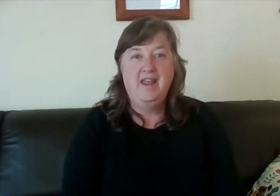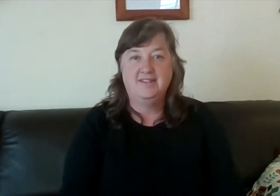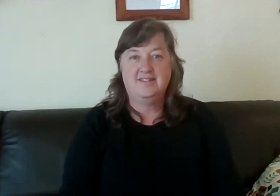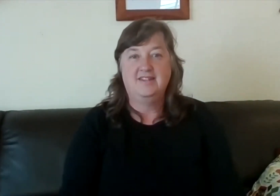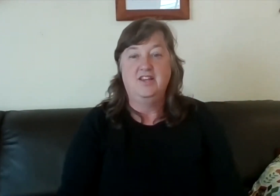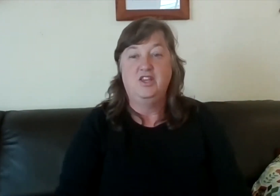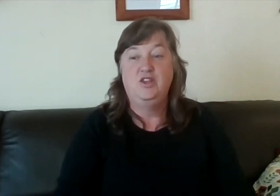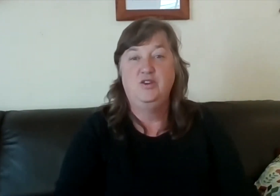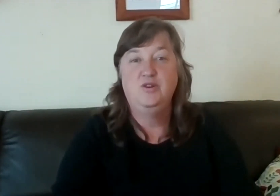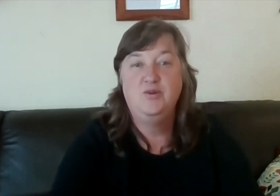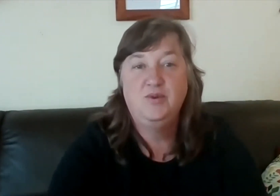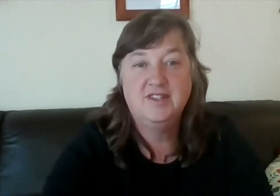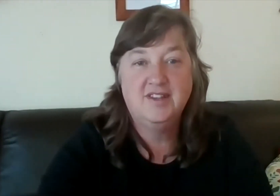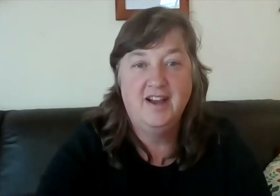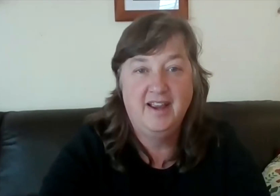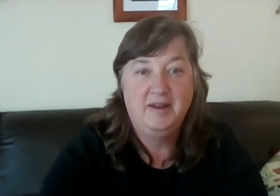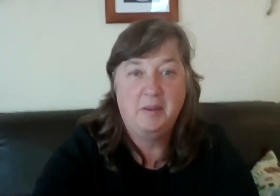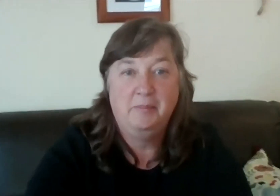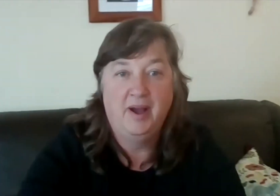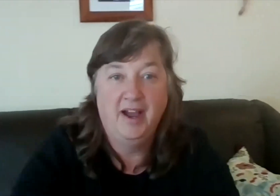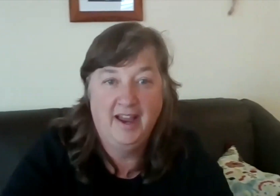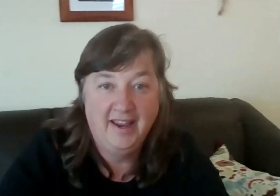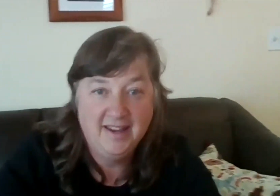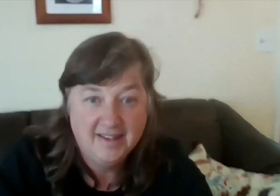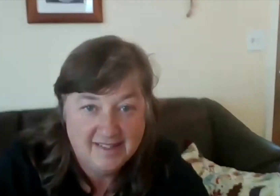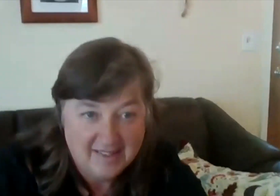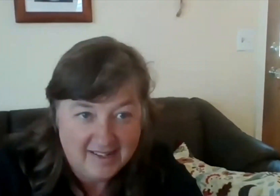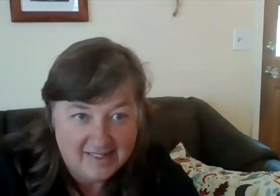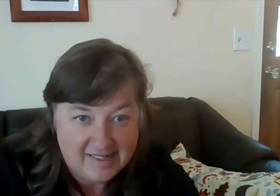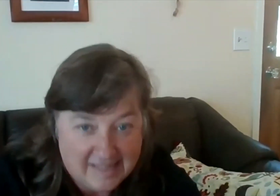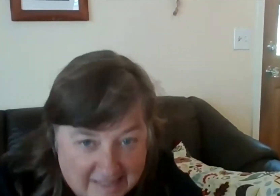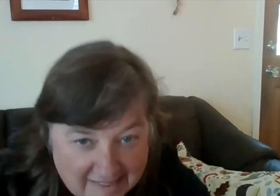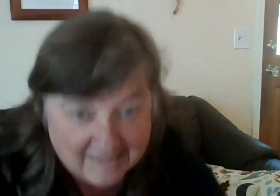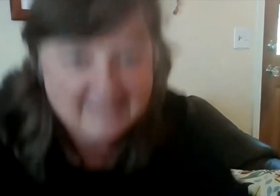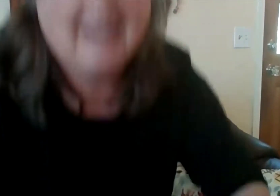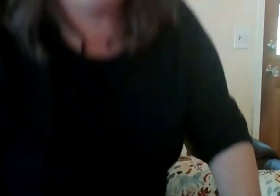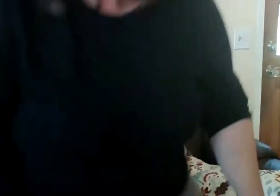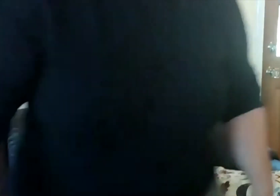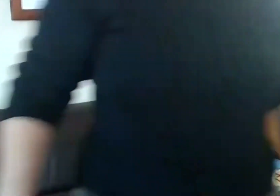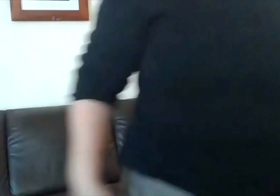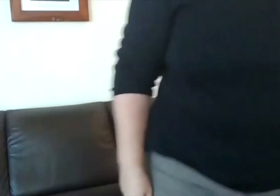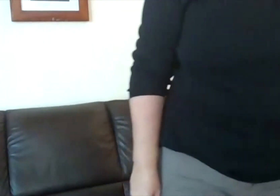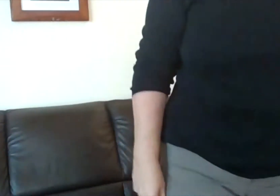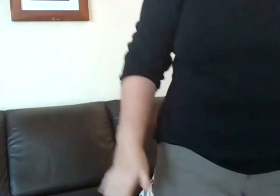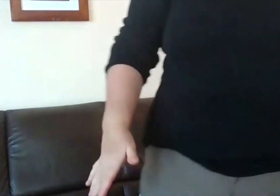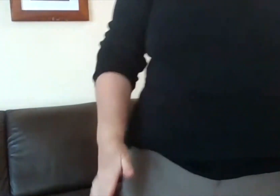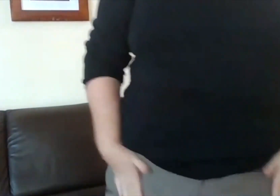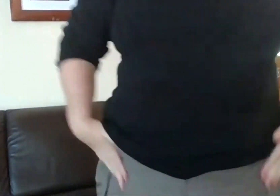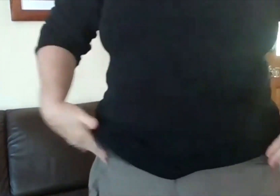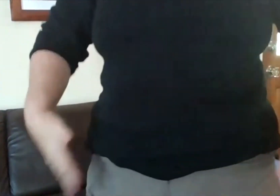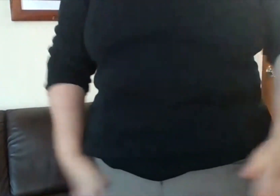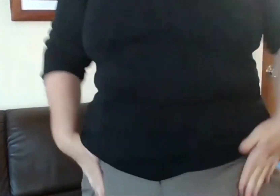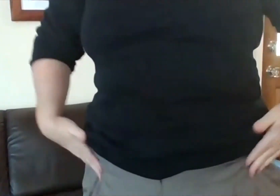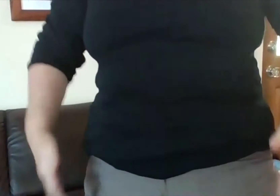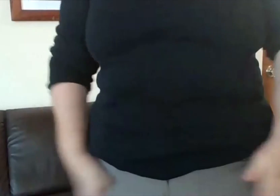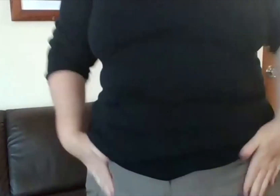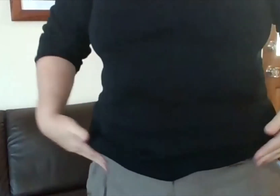Pants. You would sign by standing up and signing pants.